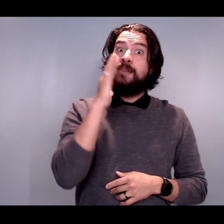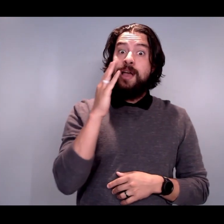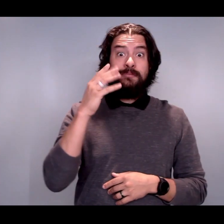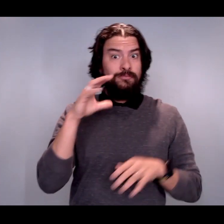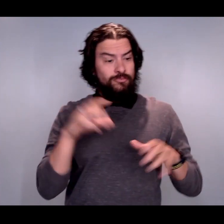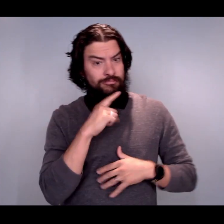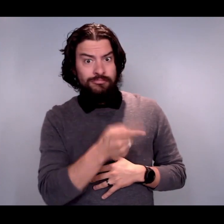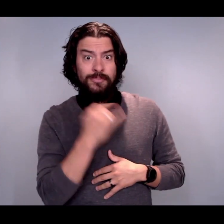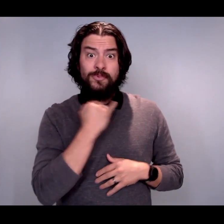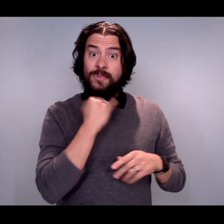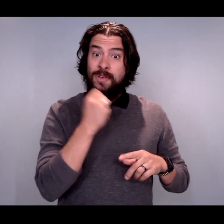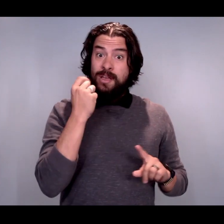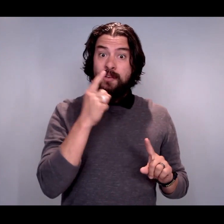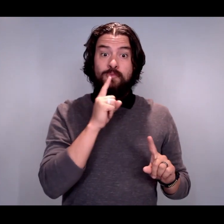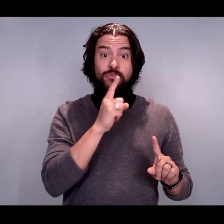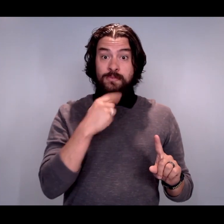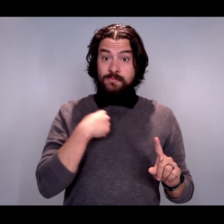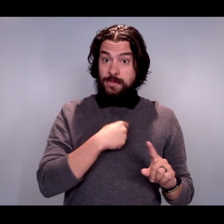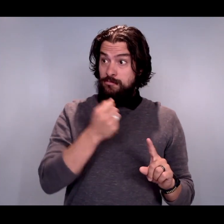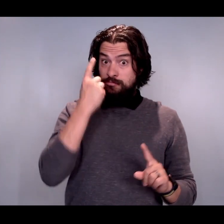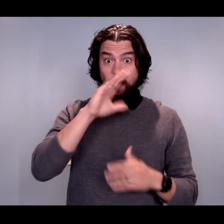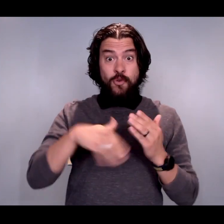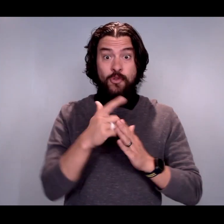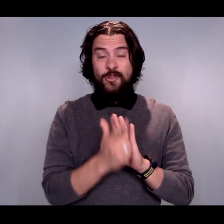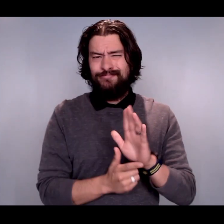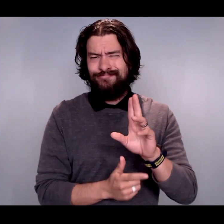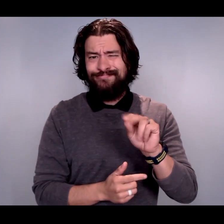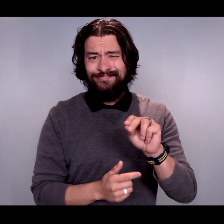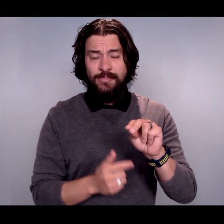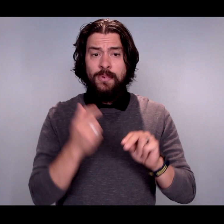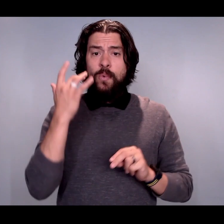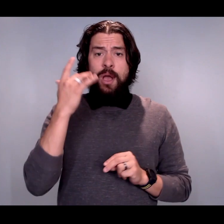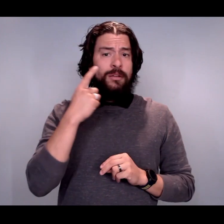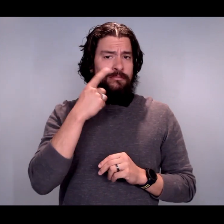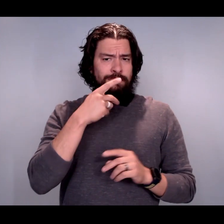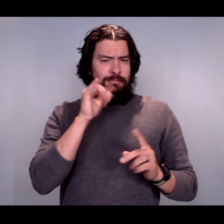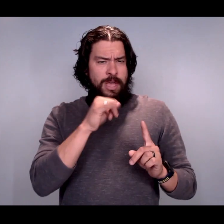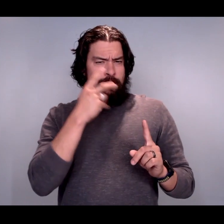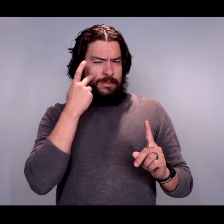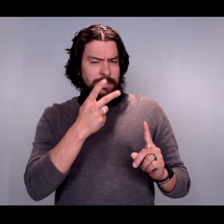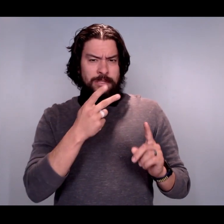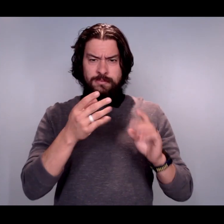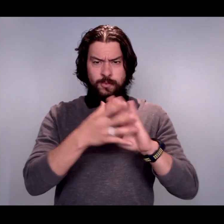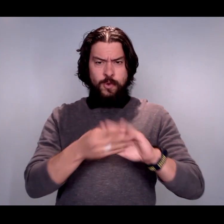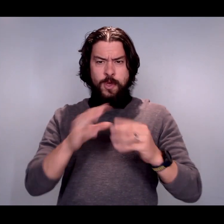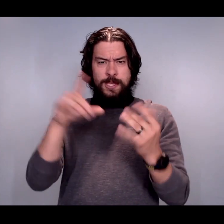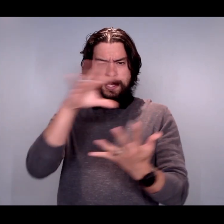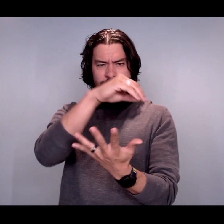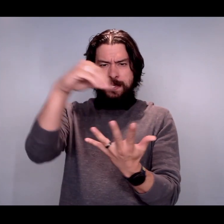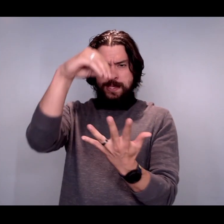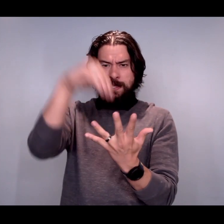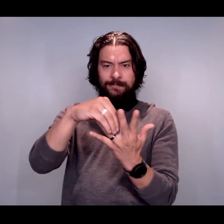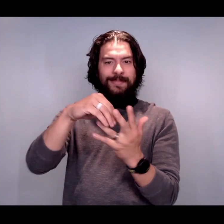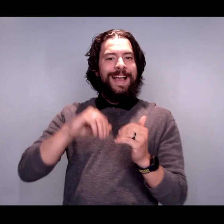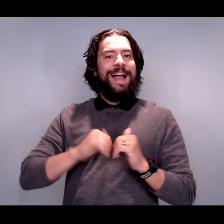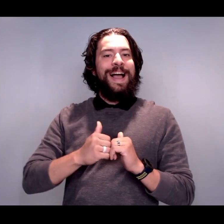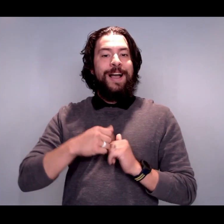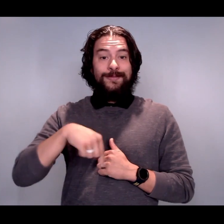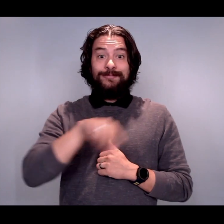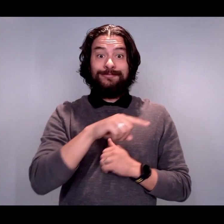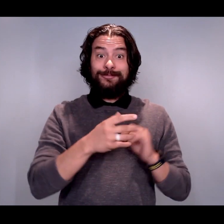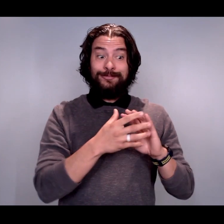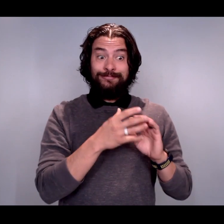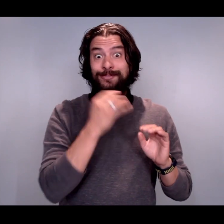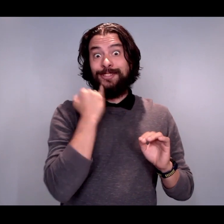Israel? Actually, no, we don't get all of the laws, only examples. And these have been strategically placed in between stories about